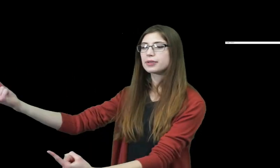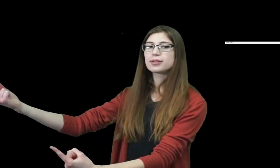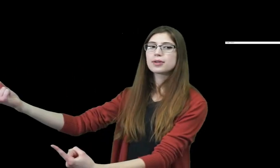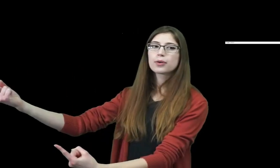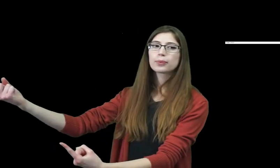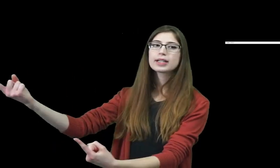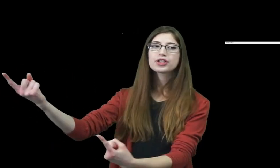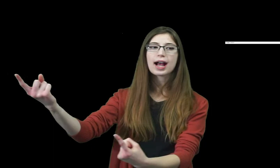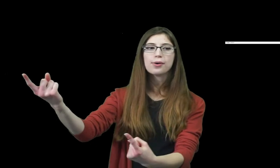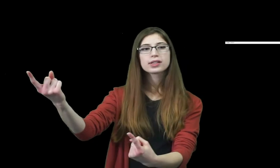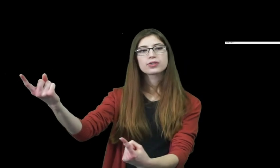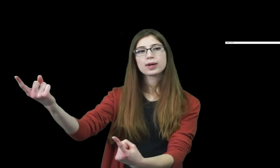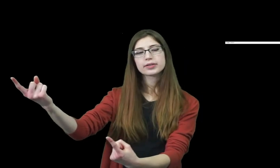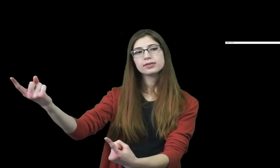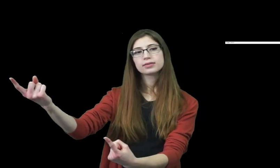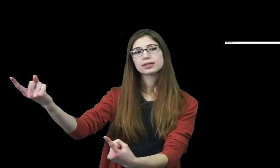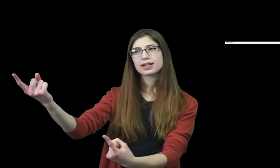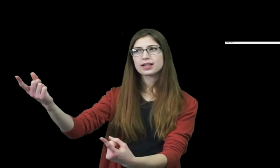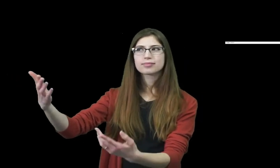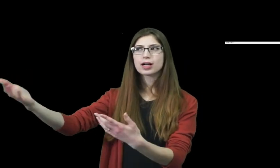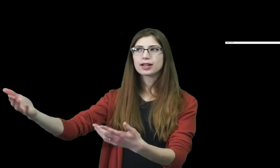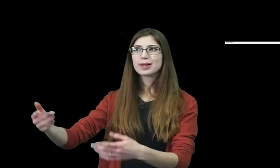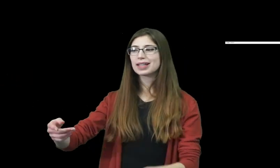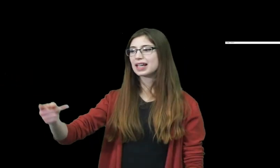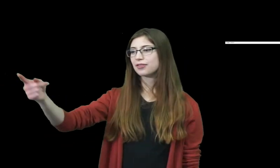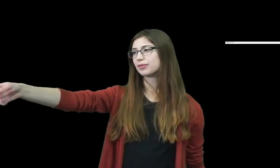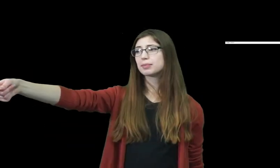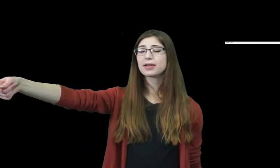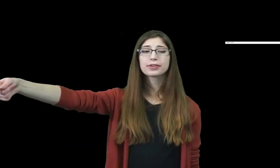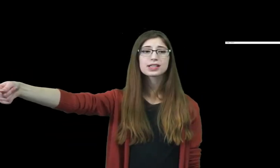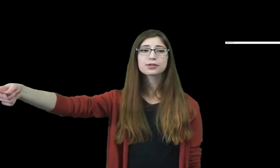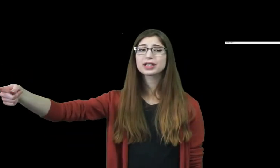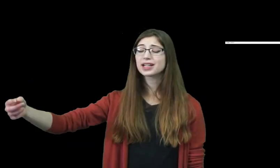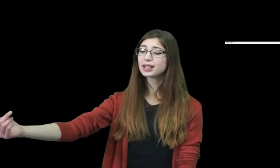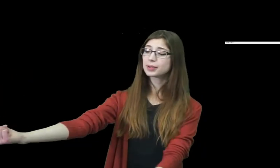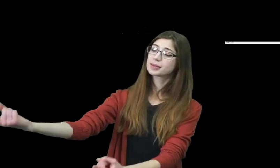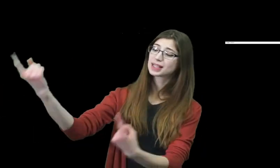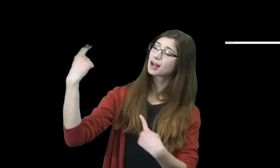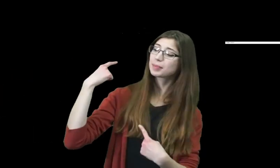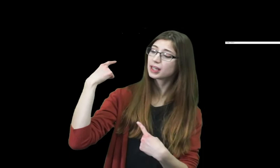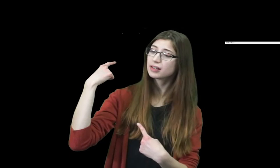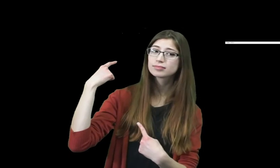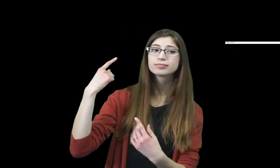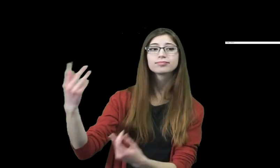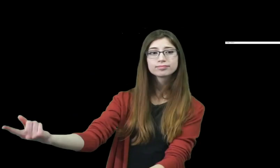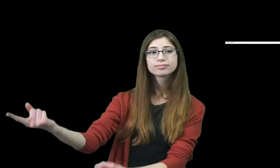to reach out in the direction that you're talking about. Like if my friend is over here and I want them to come here,